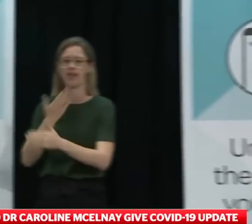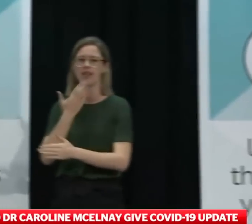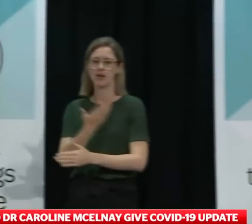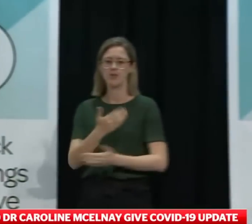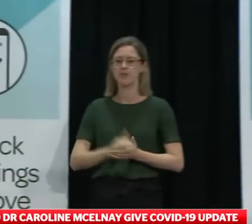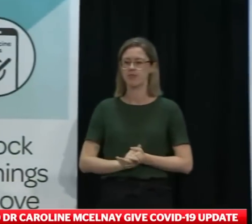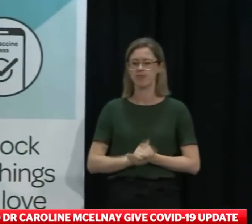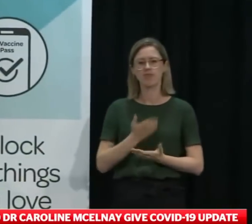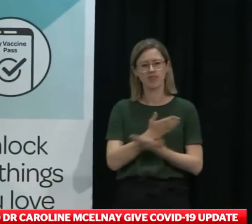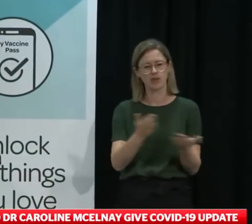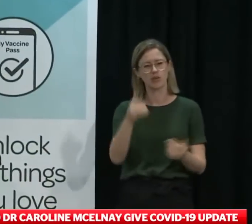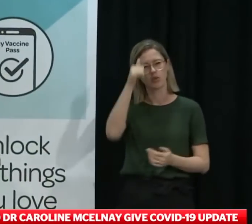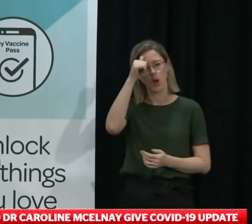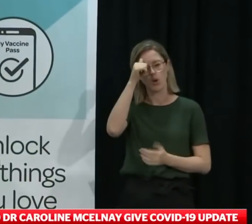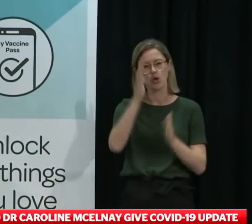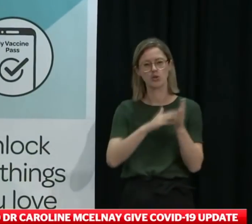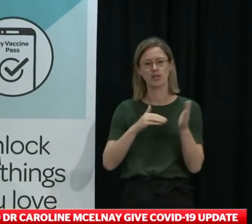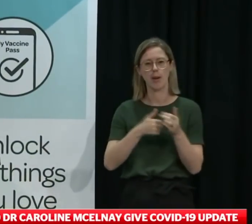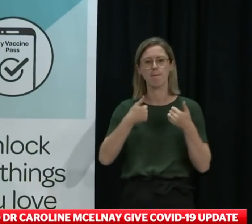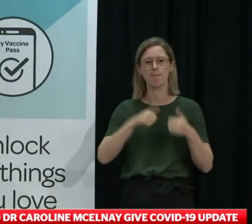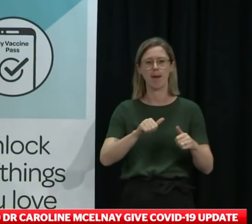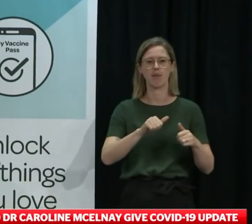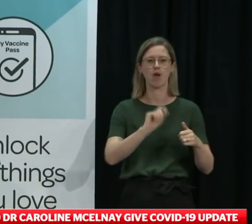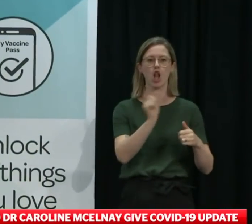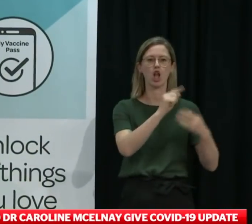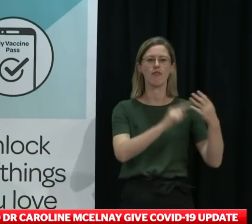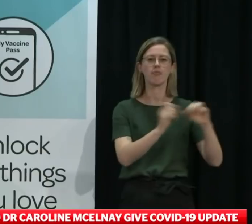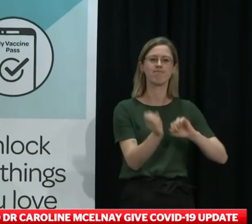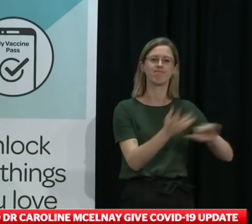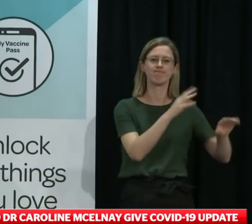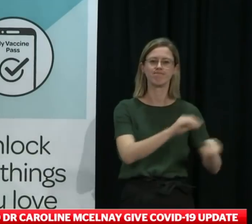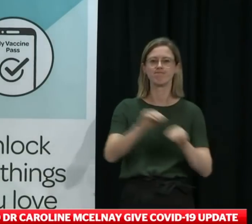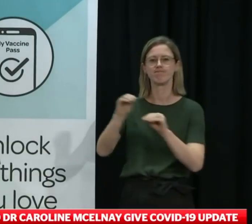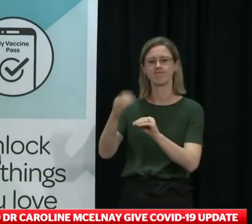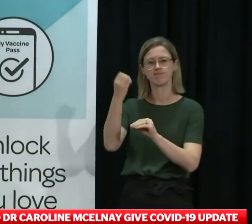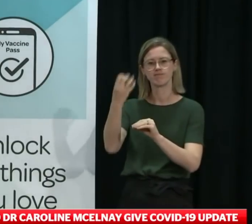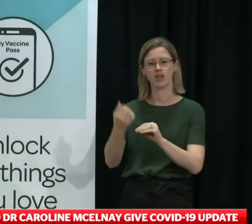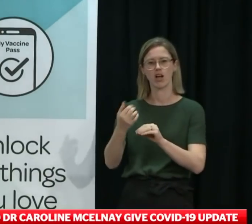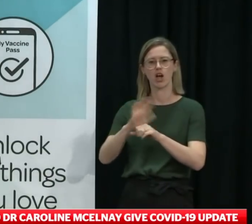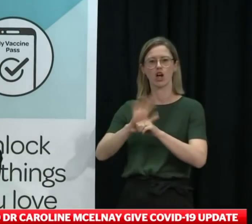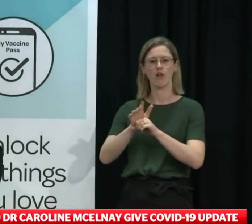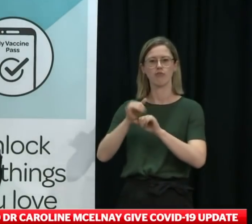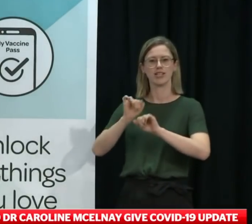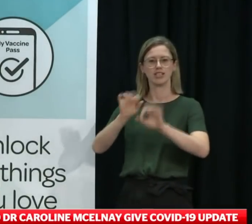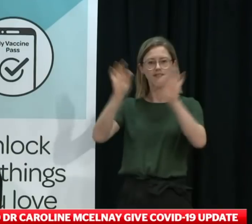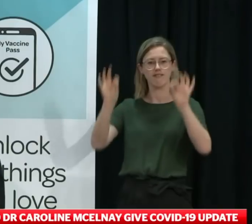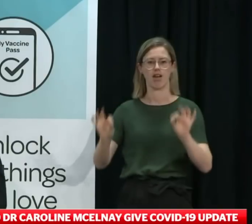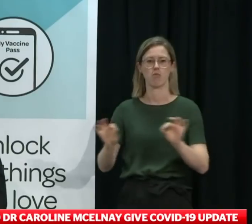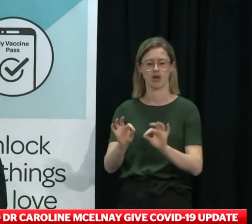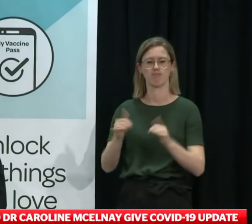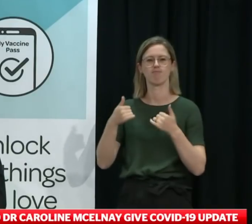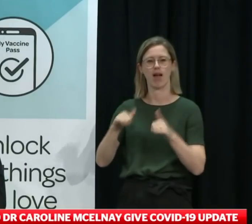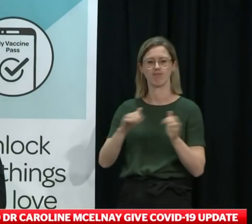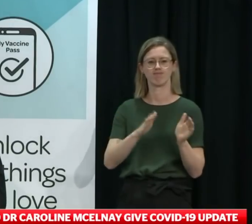McElnay. As all of you are well aware, New Zealand has now switched into the COVID protection framework, or as it is becoming well known, the traffic